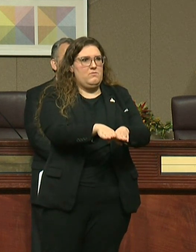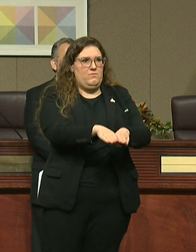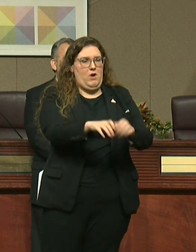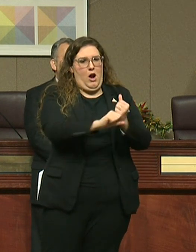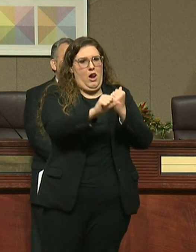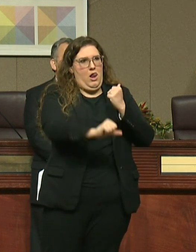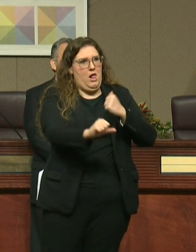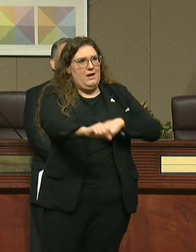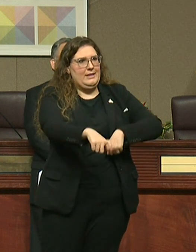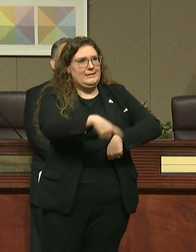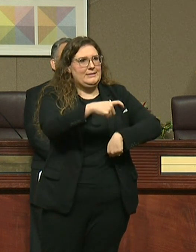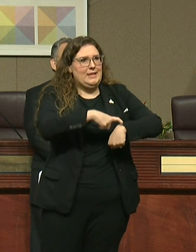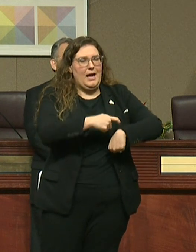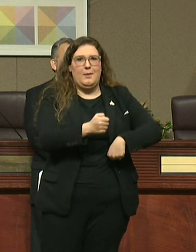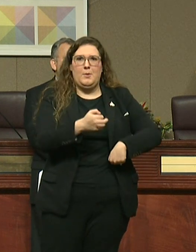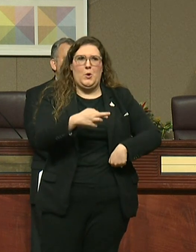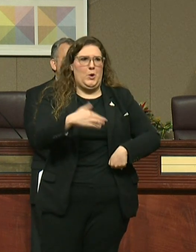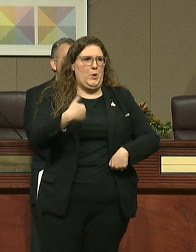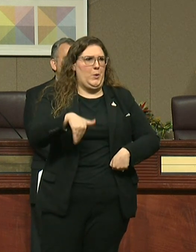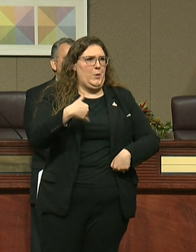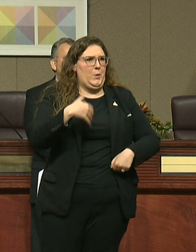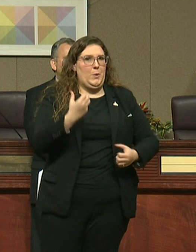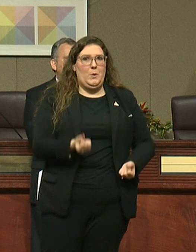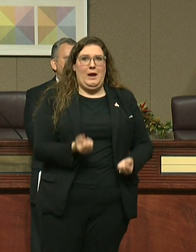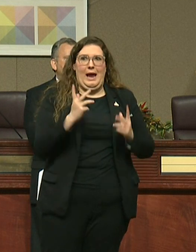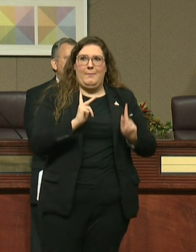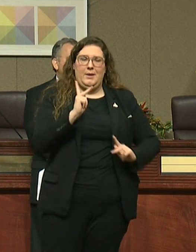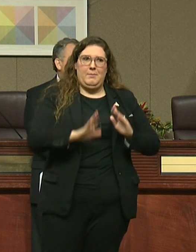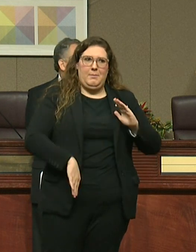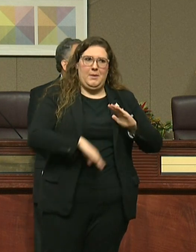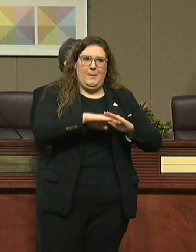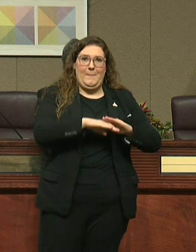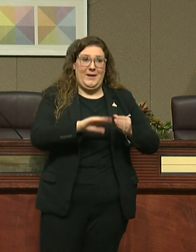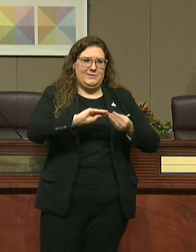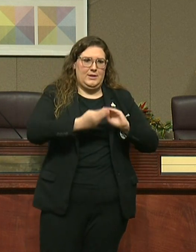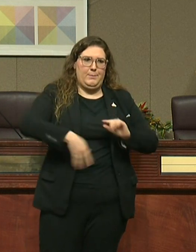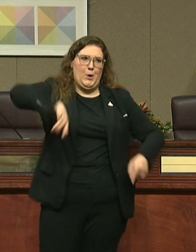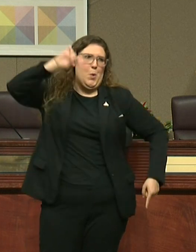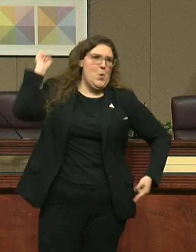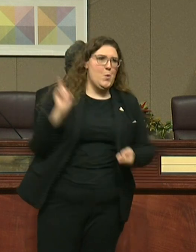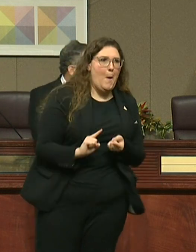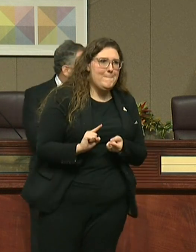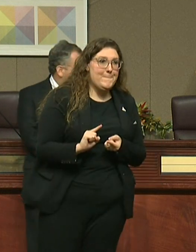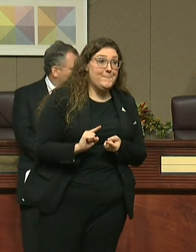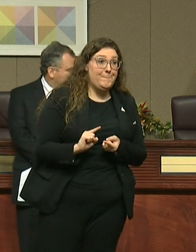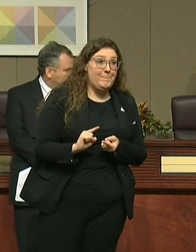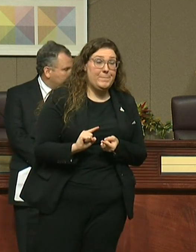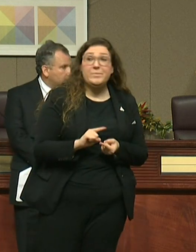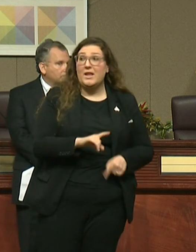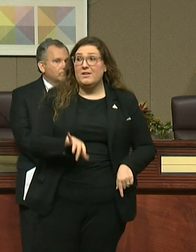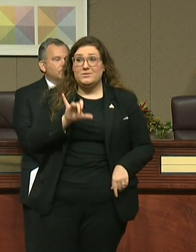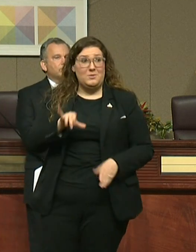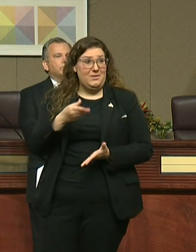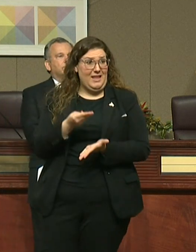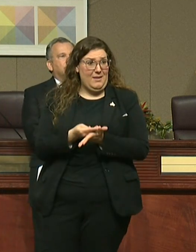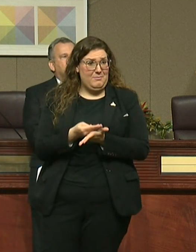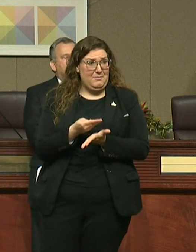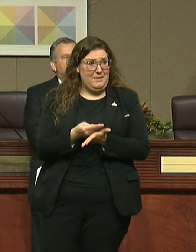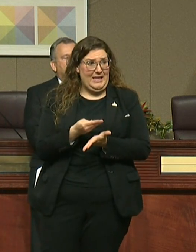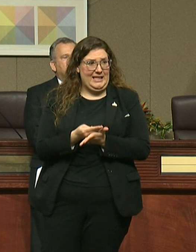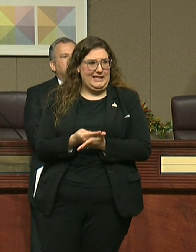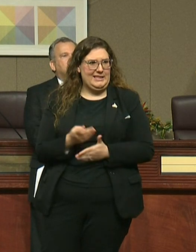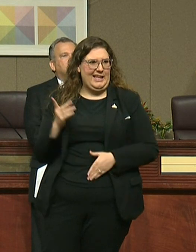had drastically reduced occupancy rates. And so from the collections, as the